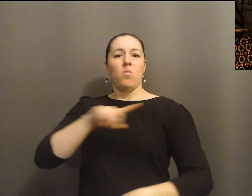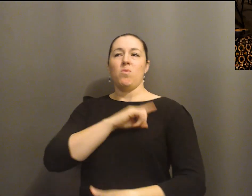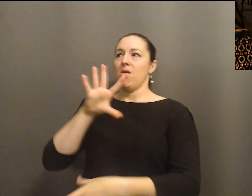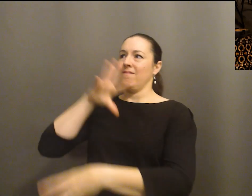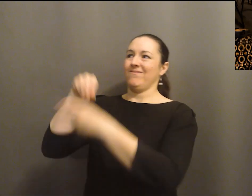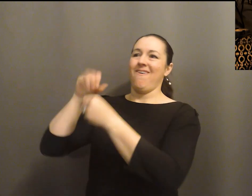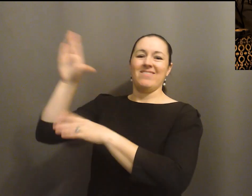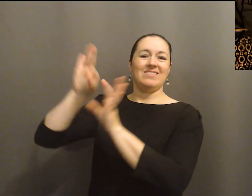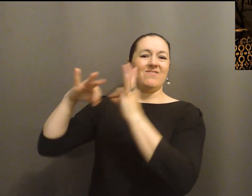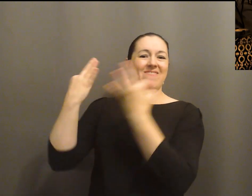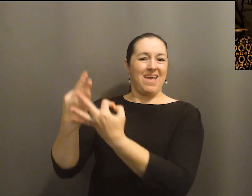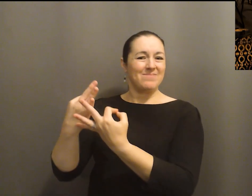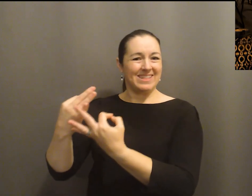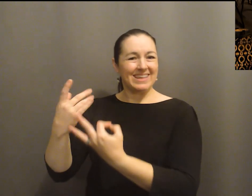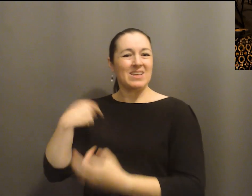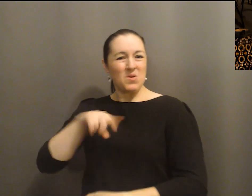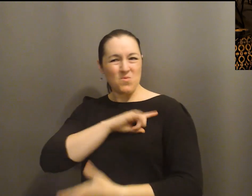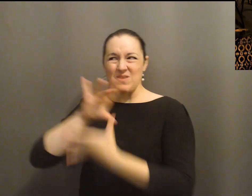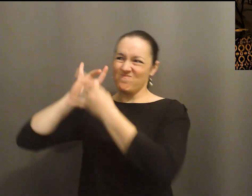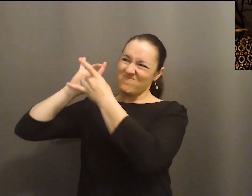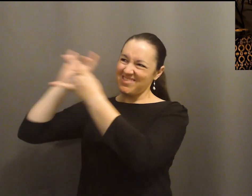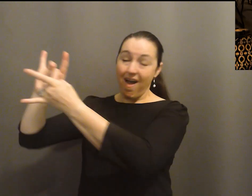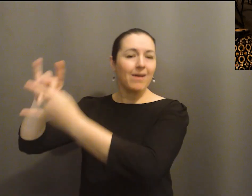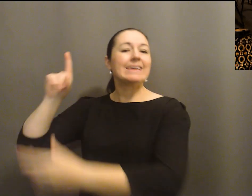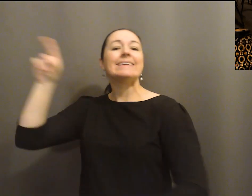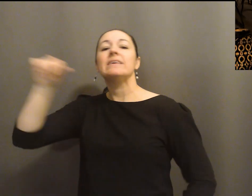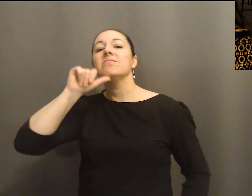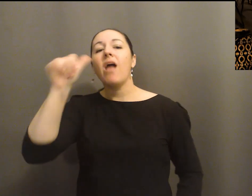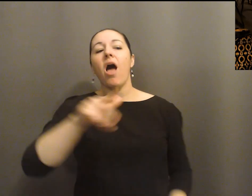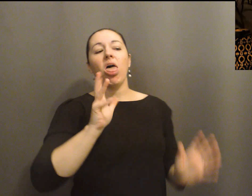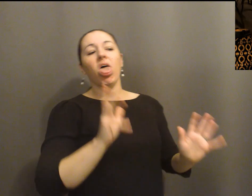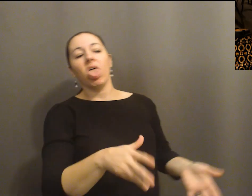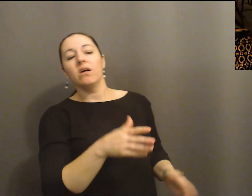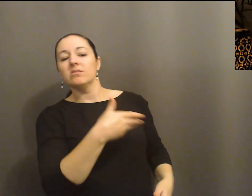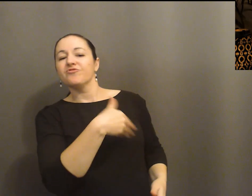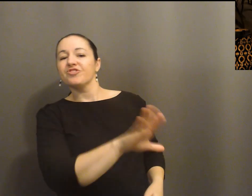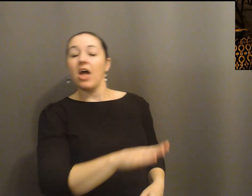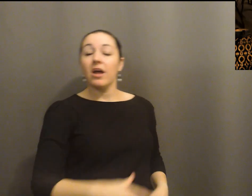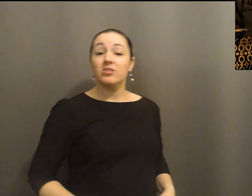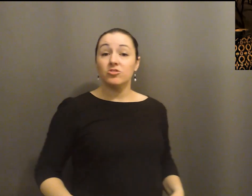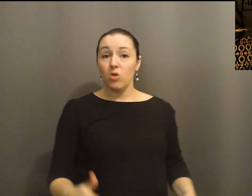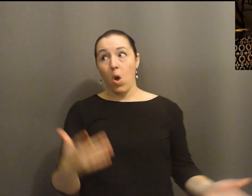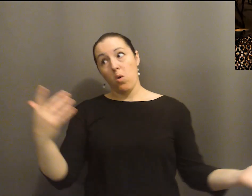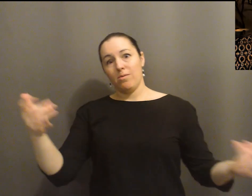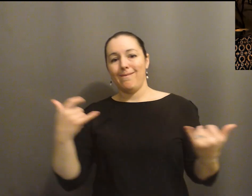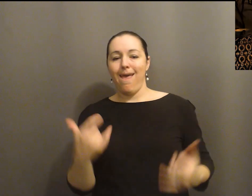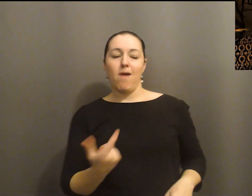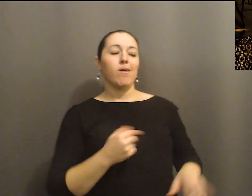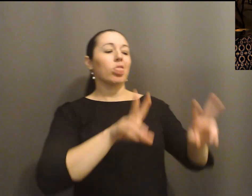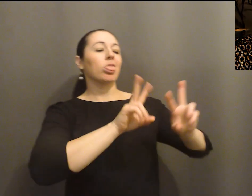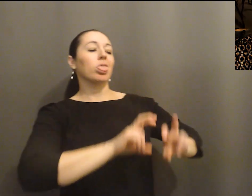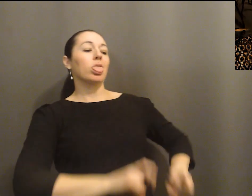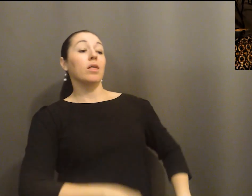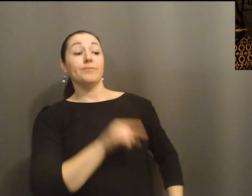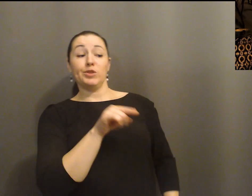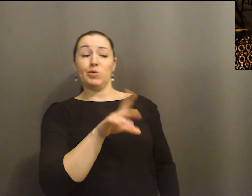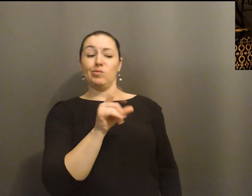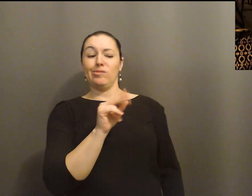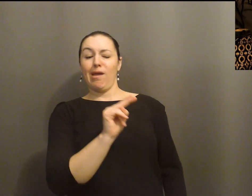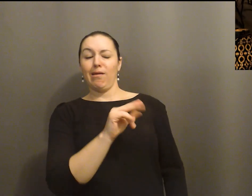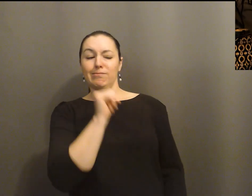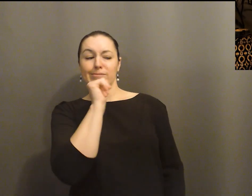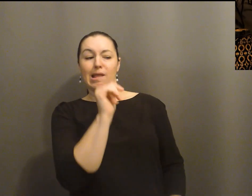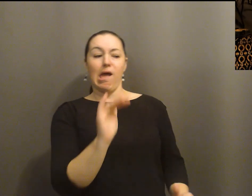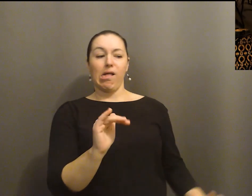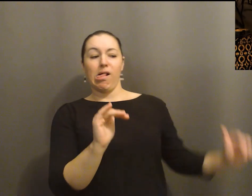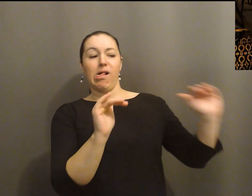belong to Him He will not let us go We belong He will not disown us Based on our performance Well Fruit inspection time And you're not measuring up Dan